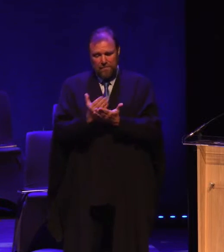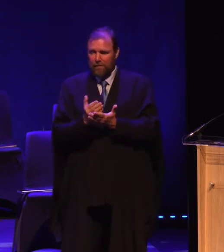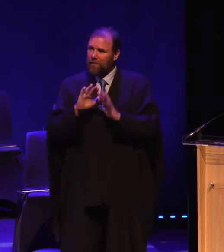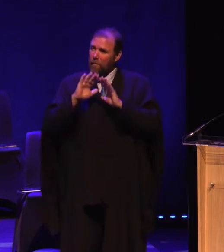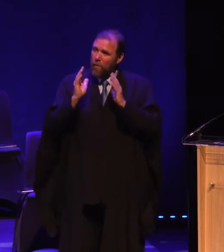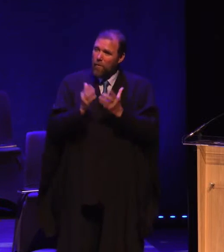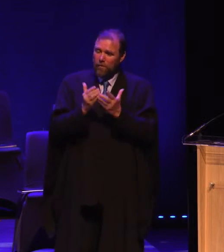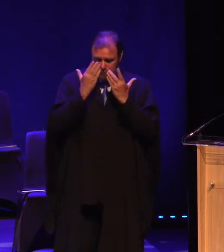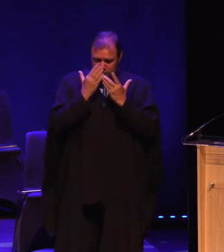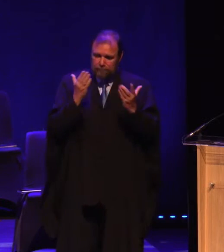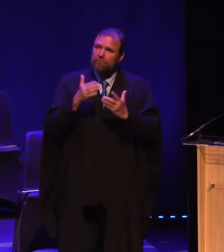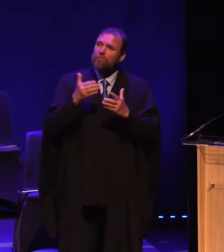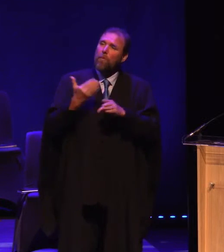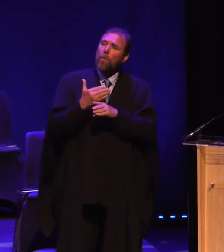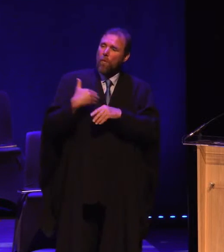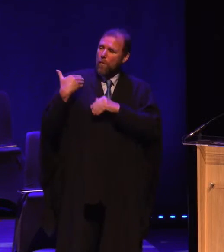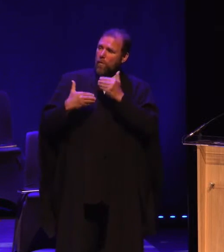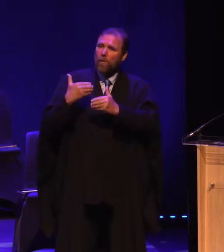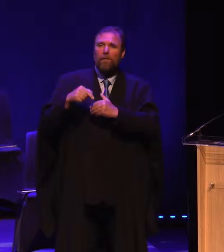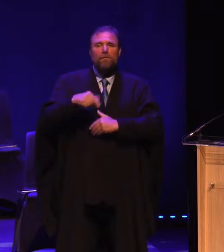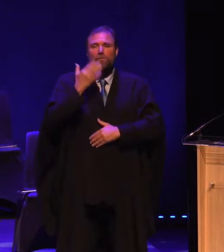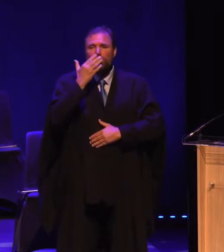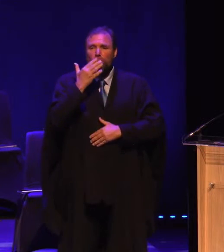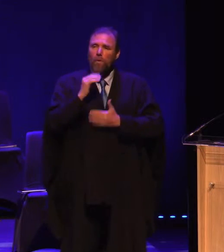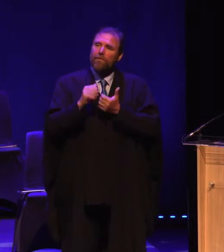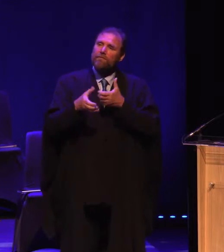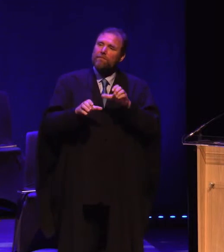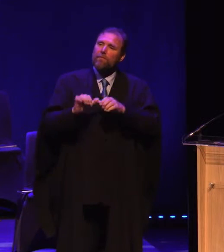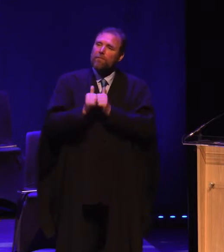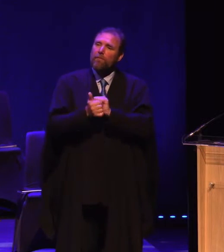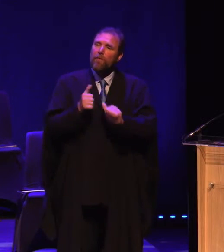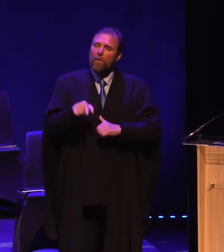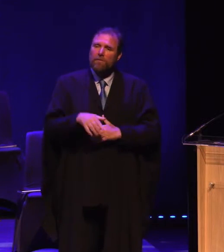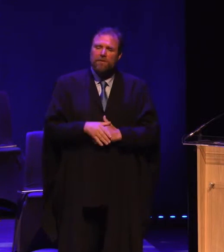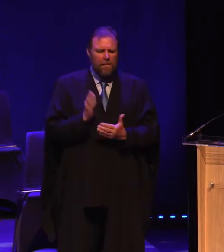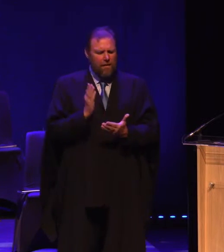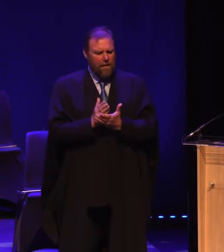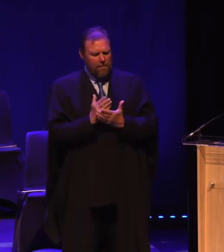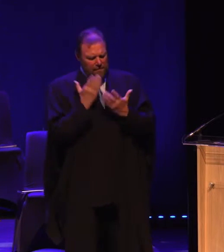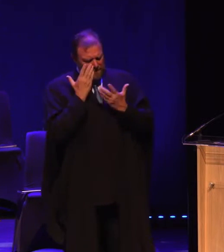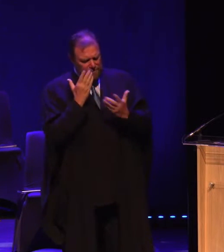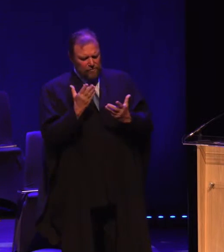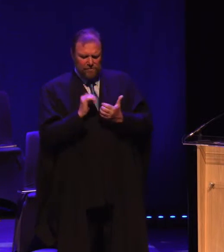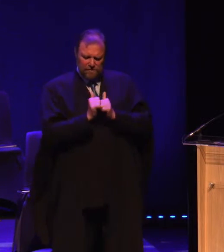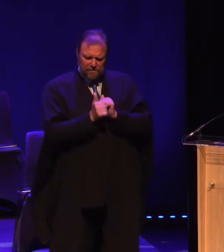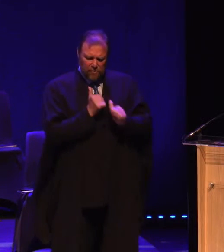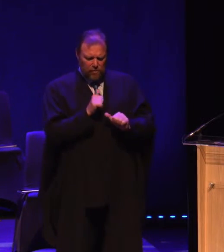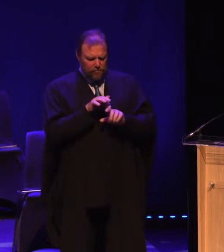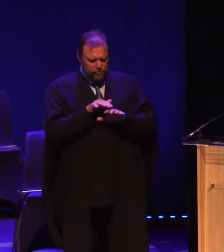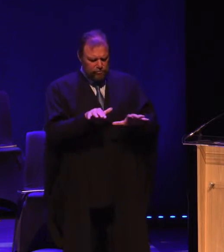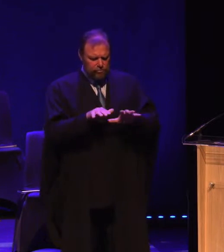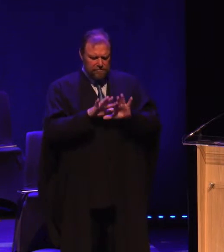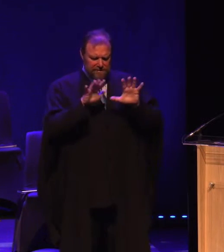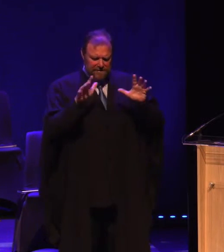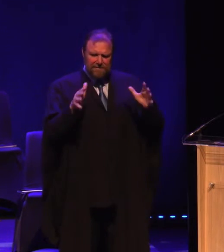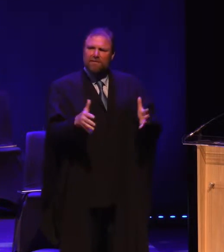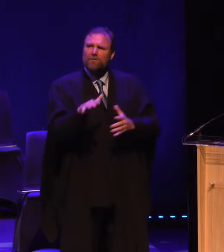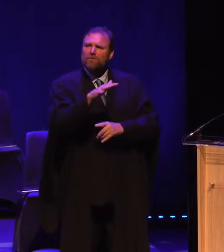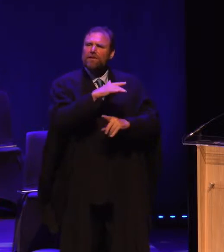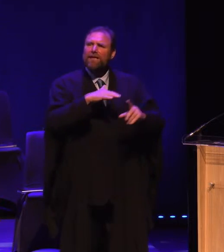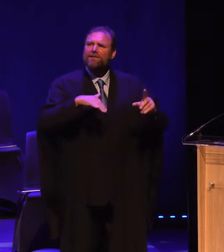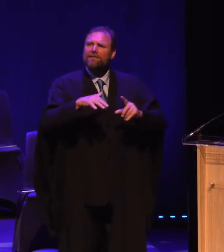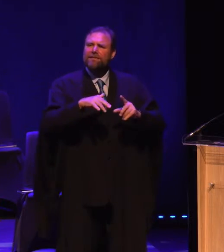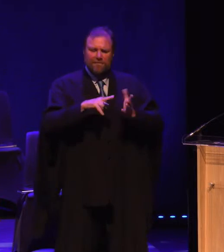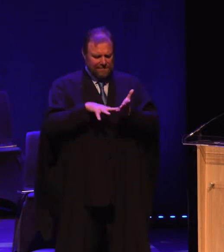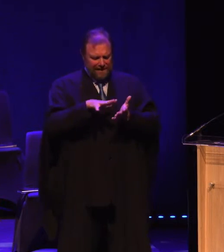Sciences. It also highlights the significant impact the university is having on society in a range of different ways, both nationally